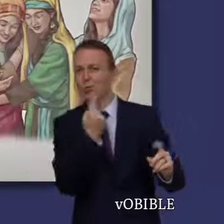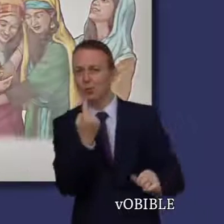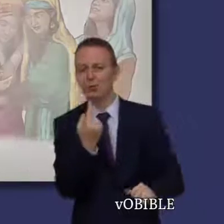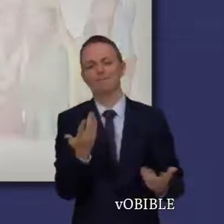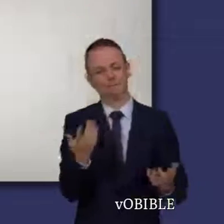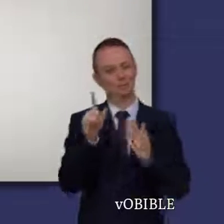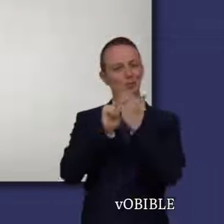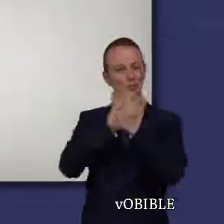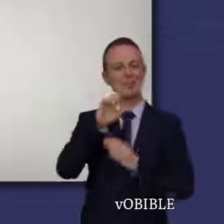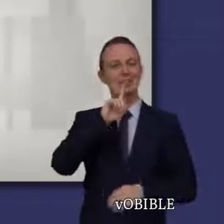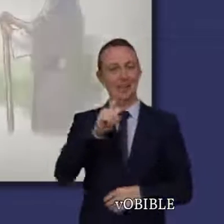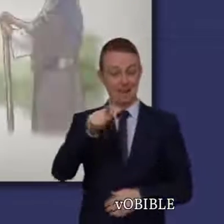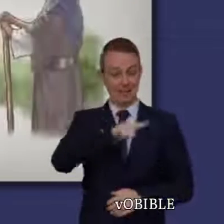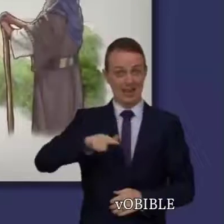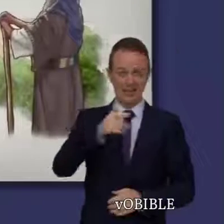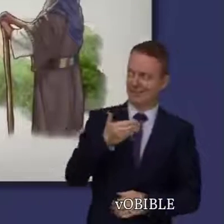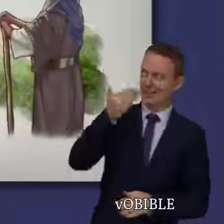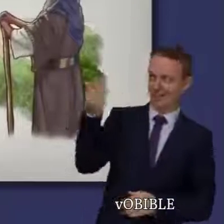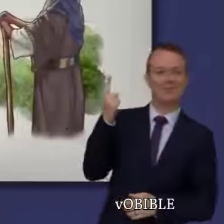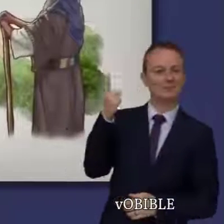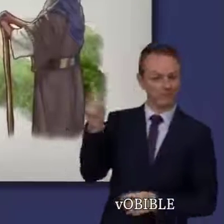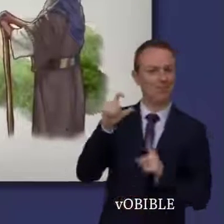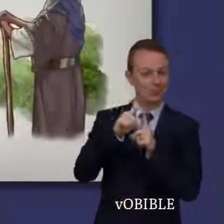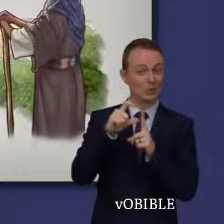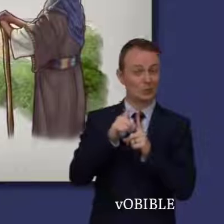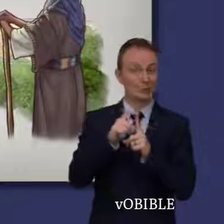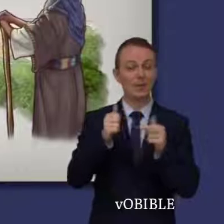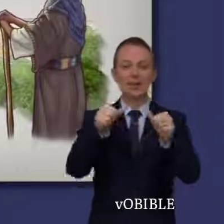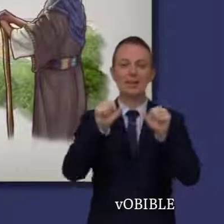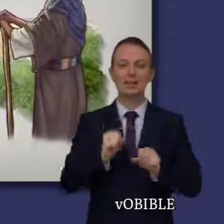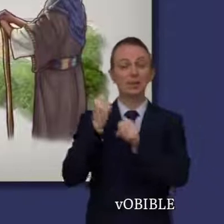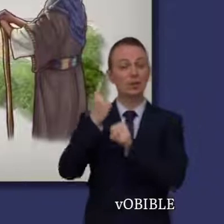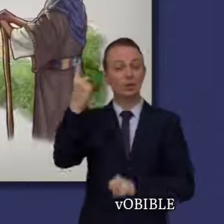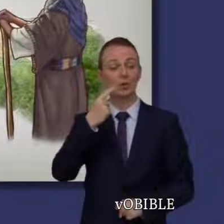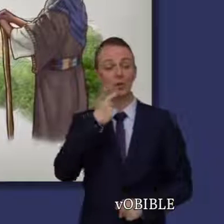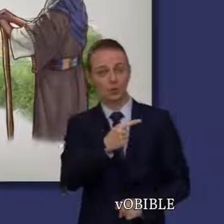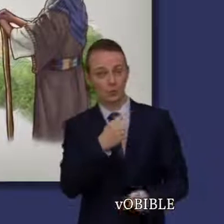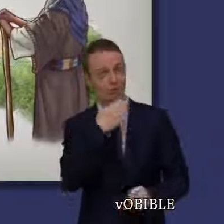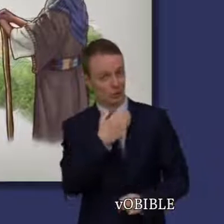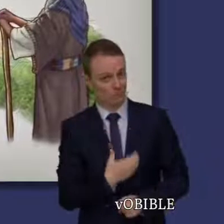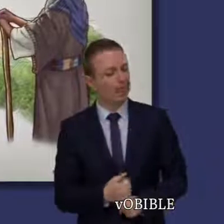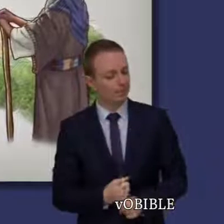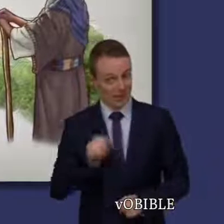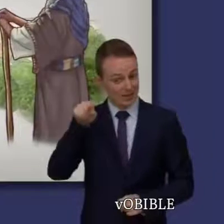privilege. Then, God commands Moses to ascend a mountain in the region of Abiram